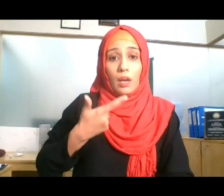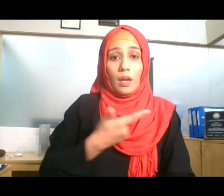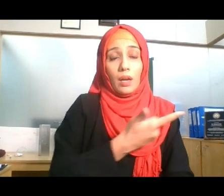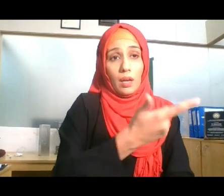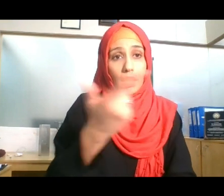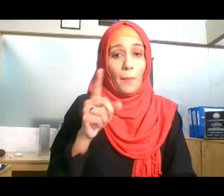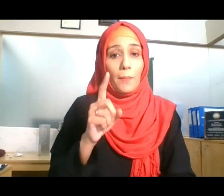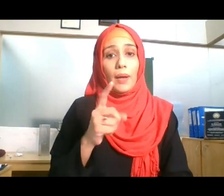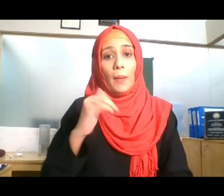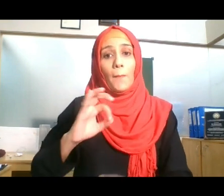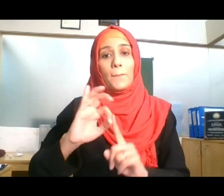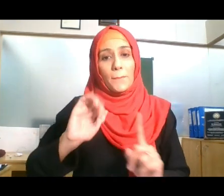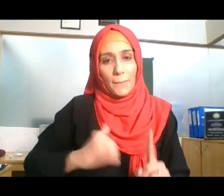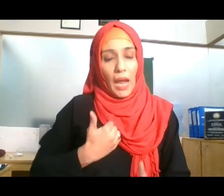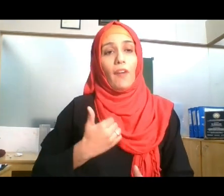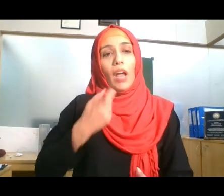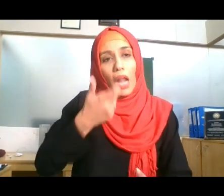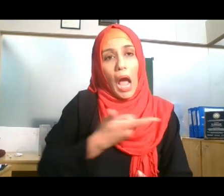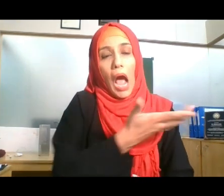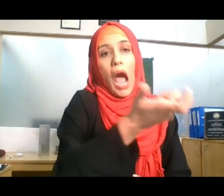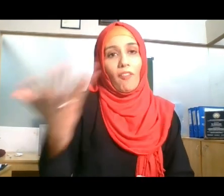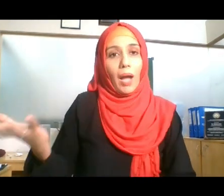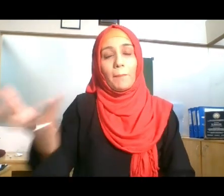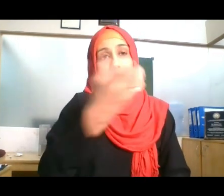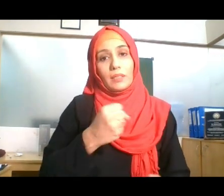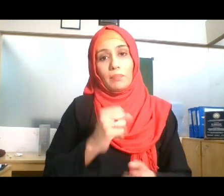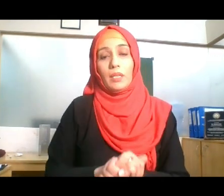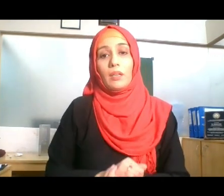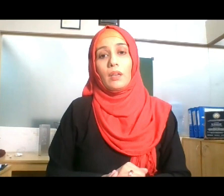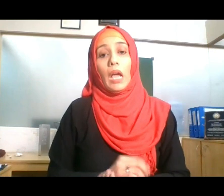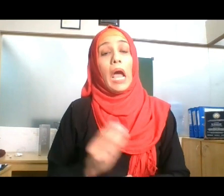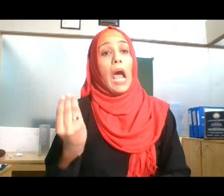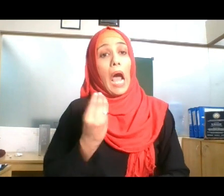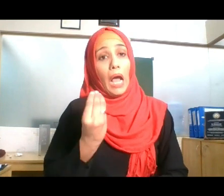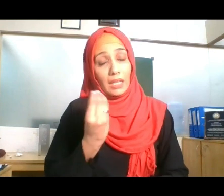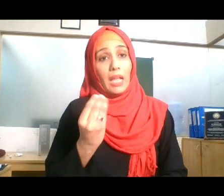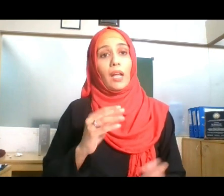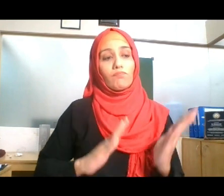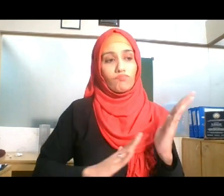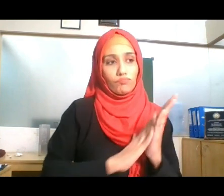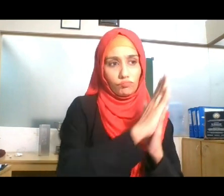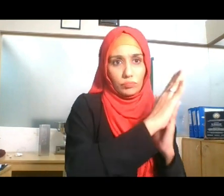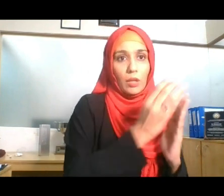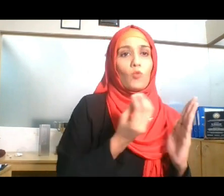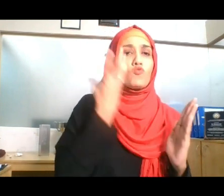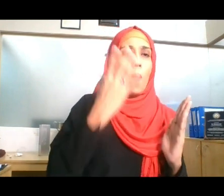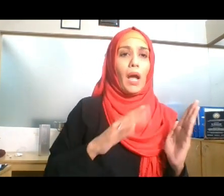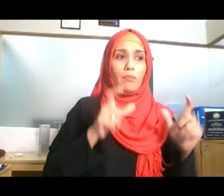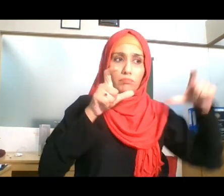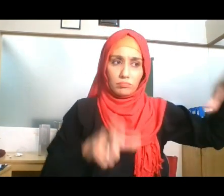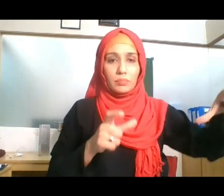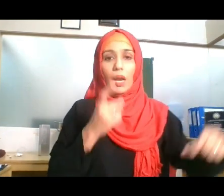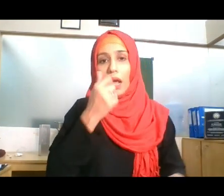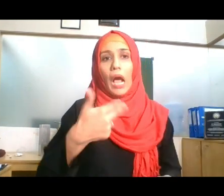and private buildings. Even if possible, removable ramps can be used in daytime for the special persons